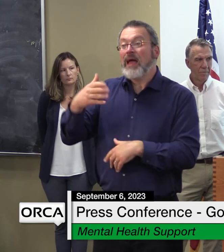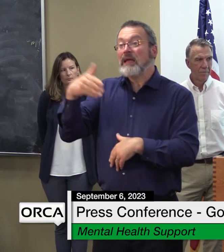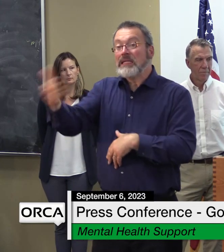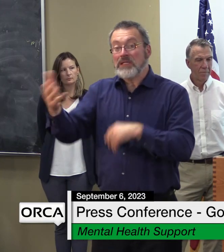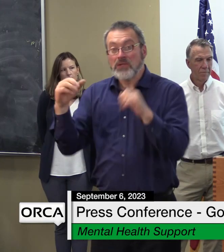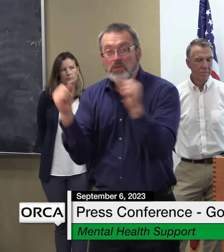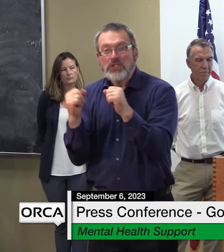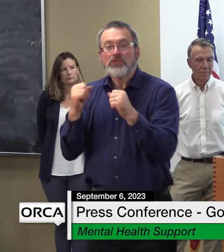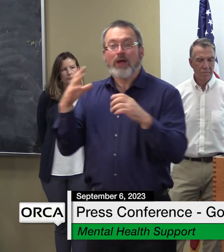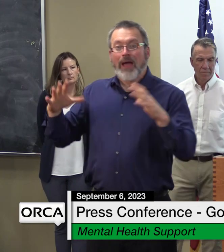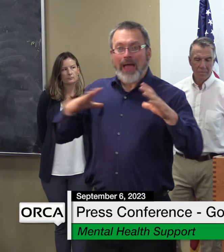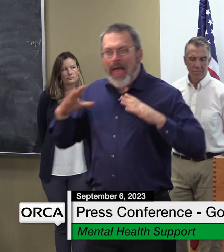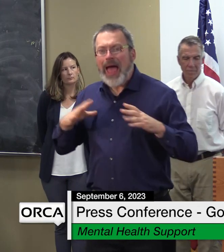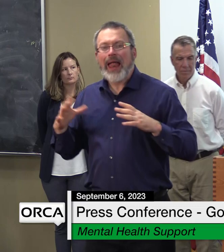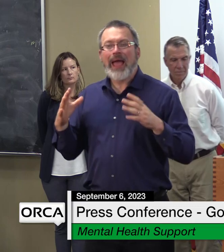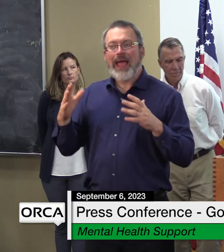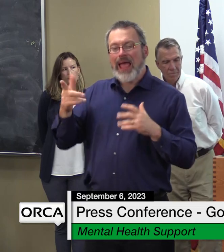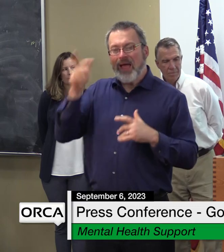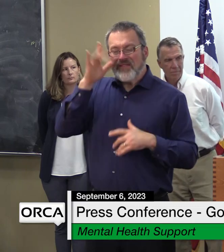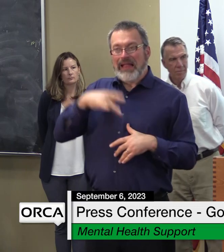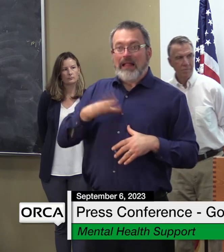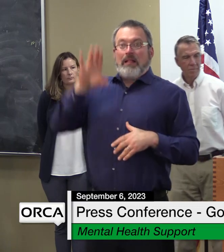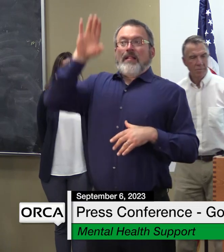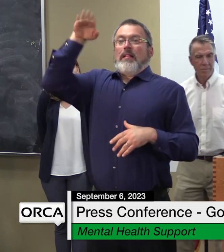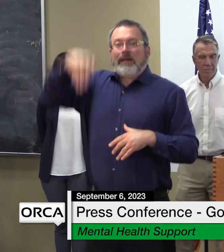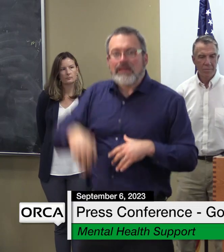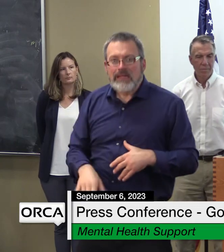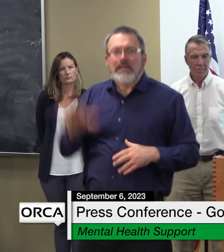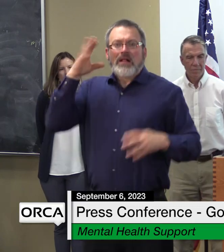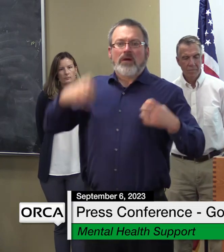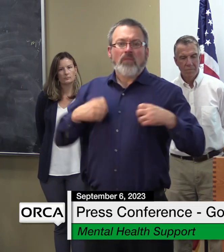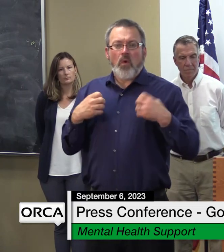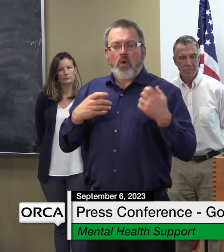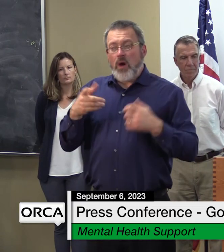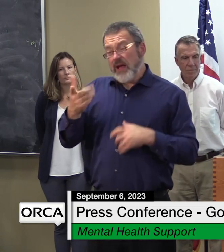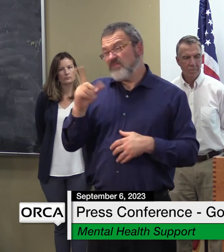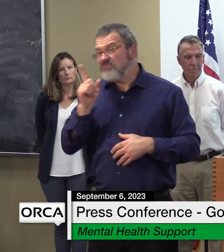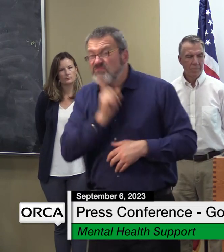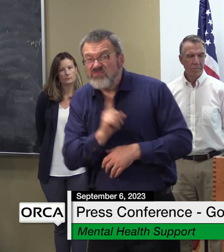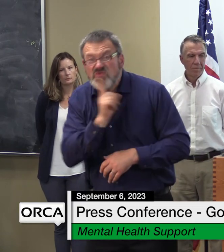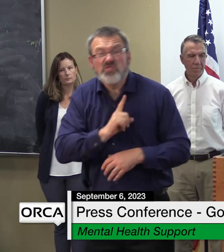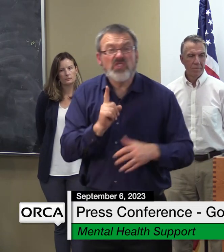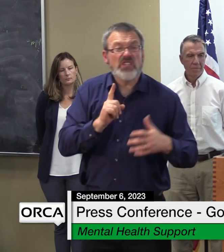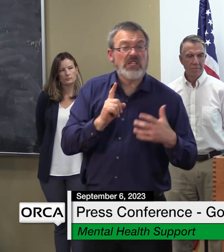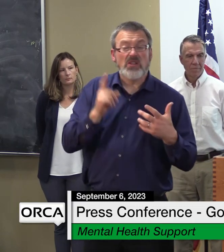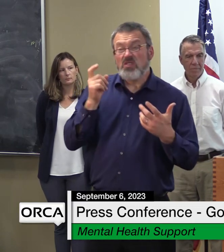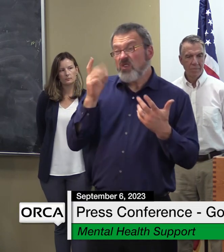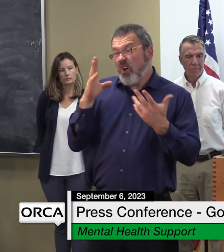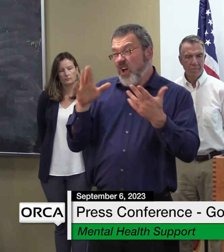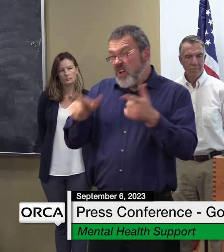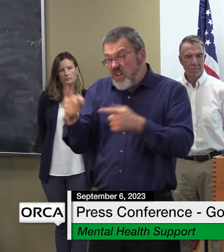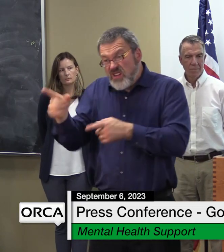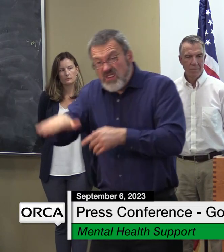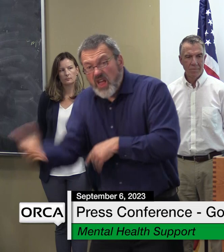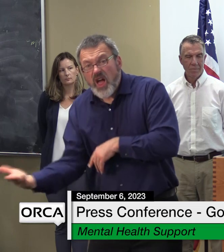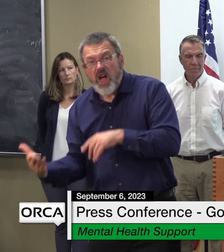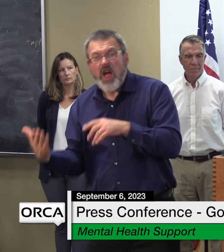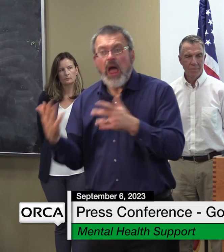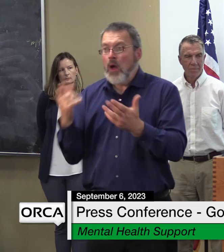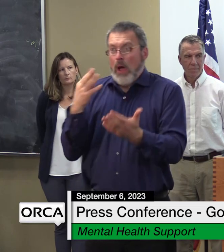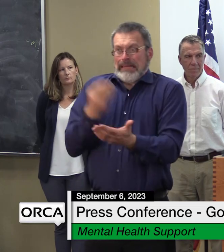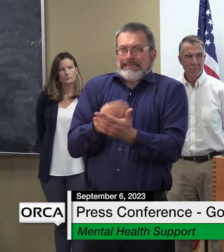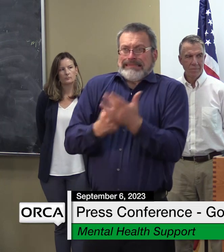sometimes bring along a big mixed bag of emotions, loneliness, grief, and even financial stress. Seasonal